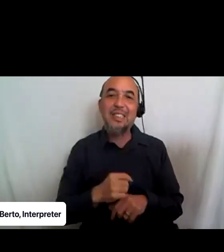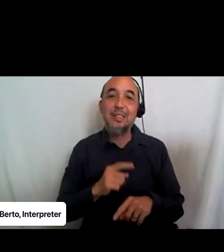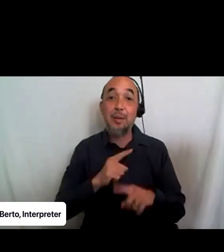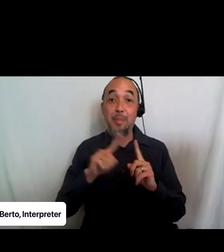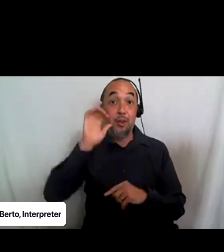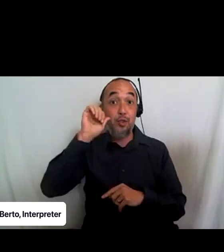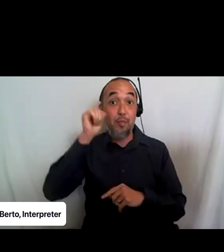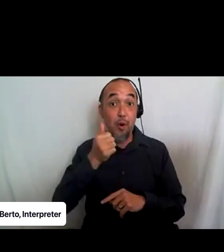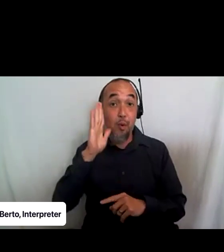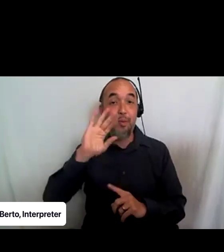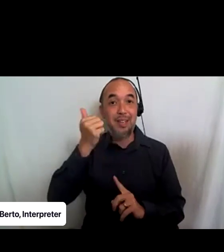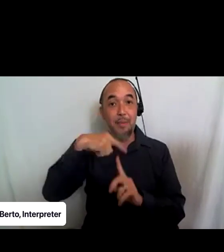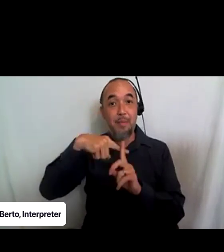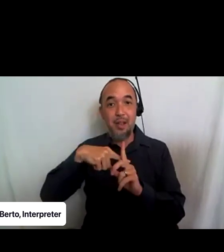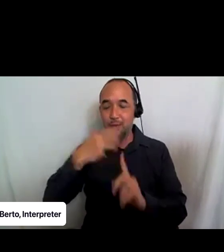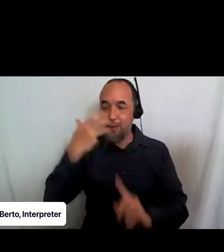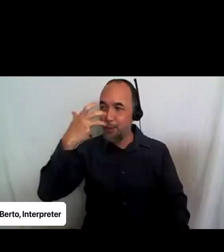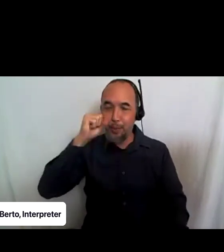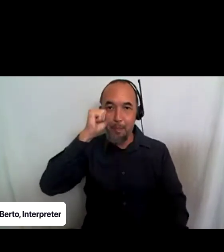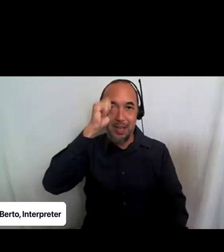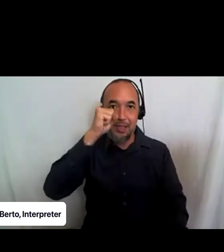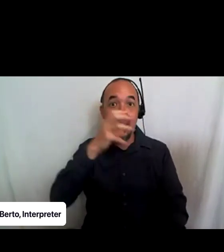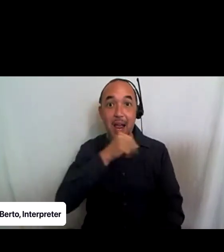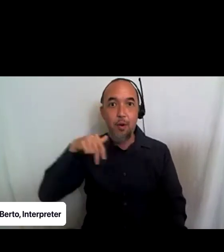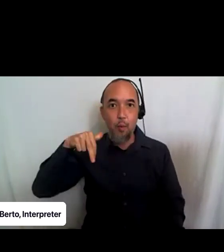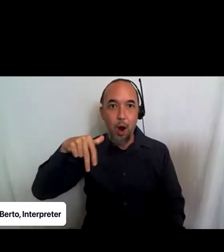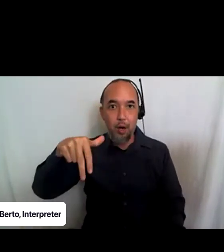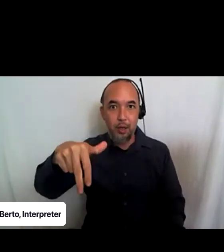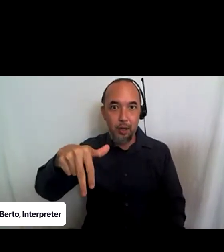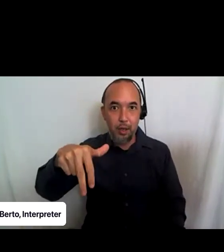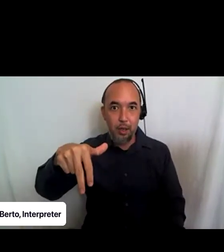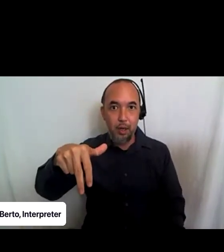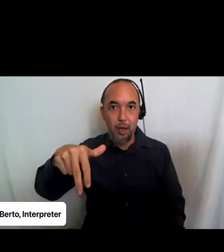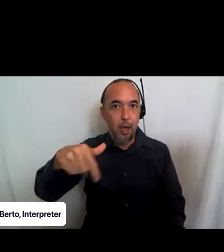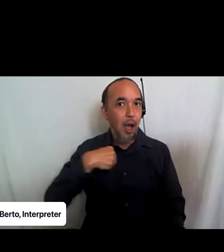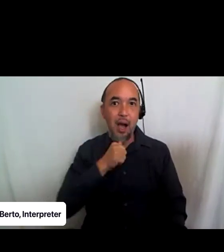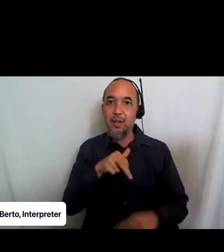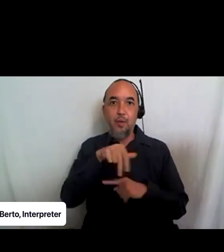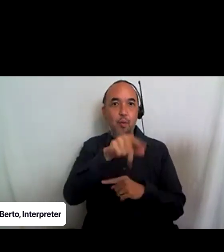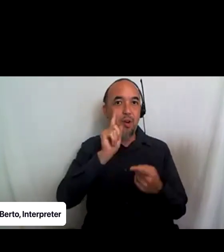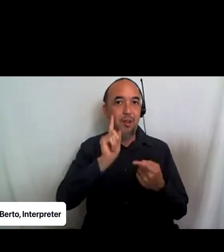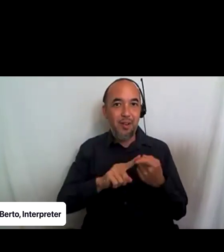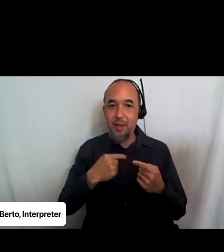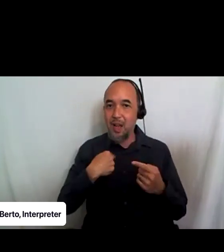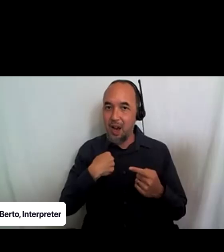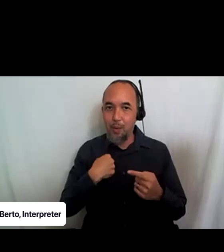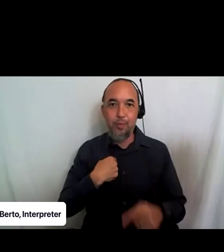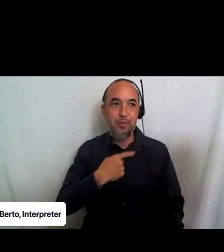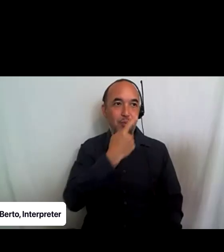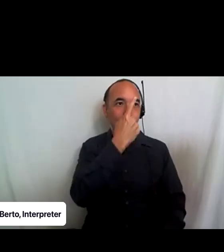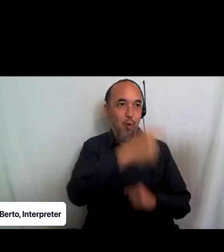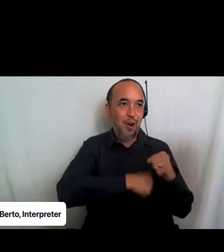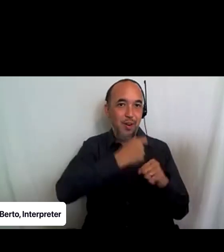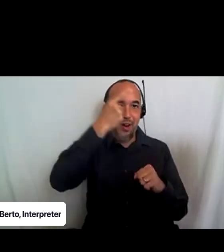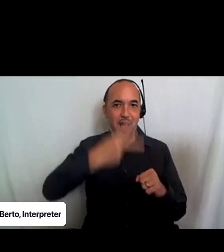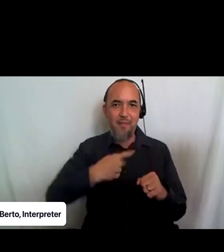already, which is amazing. And he's walking already, which I didn't walk till I was 1.5. yeah. Like I'm